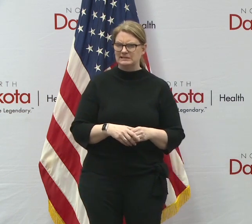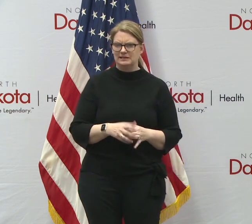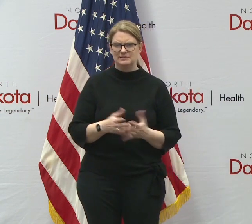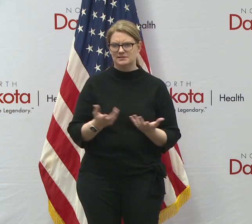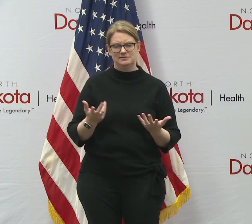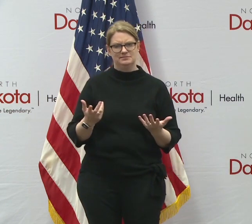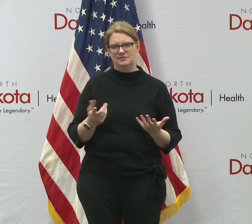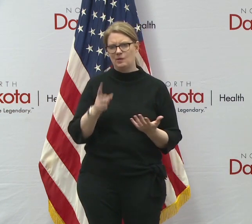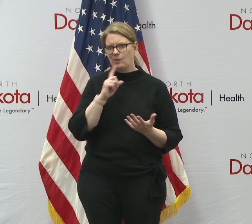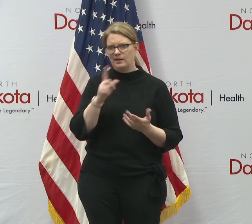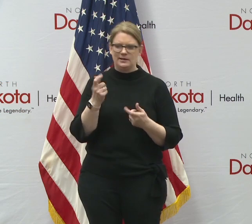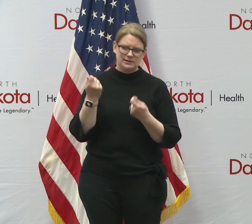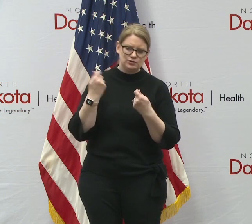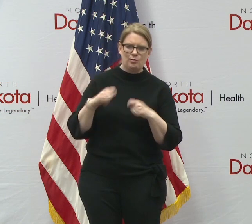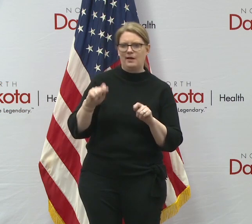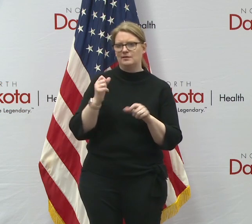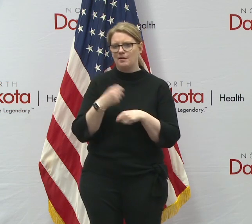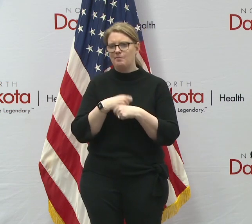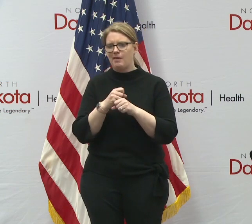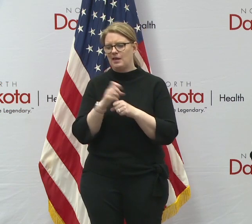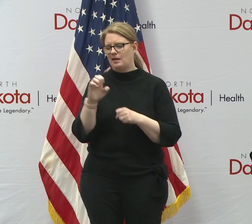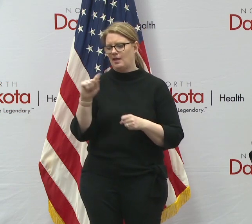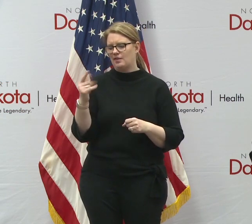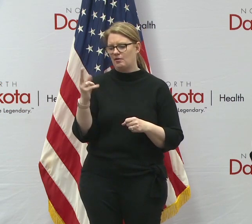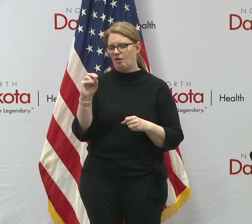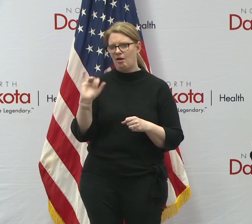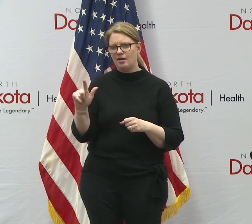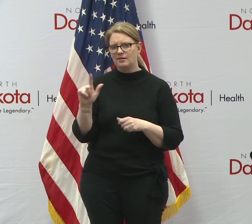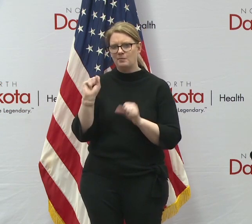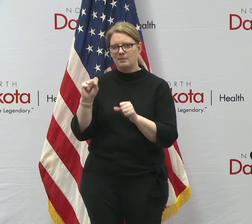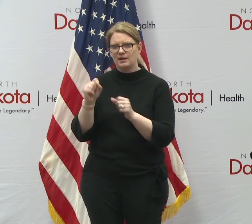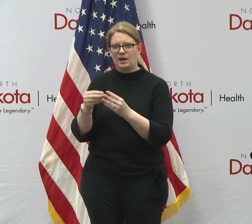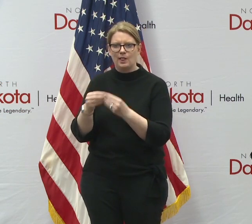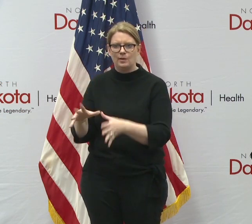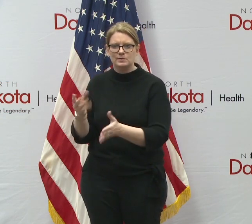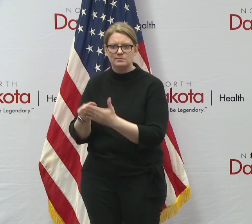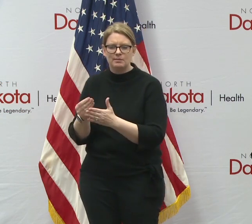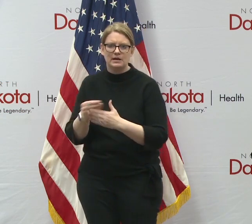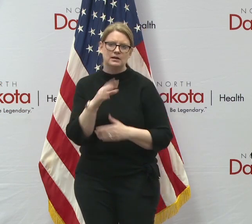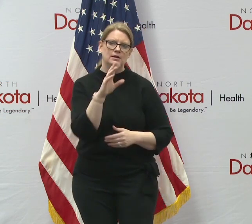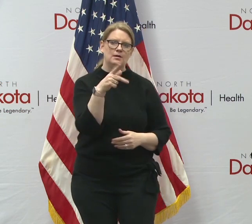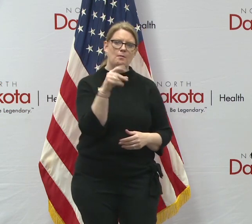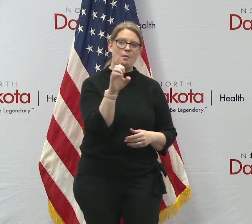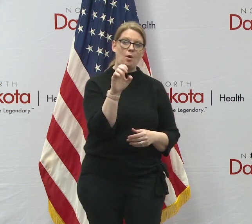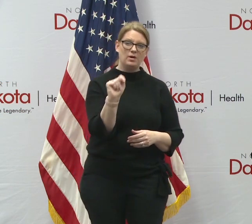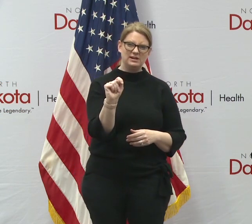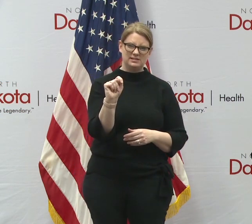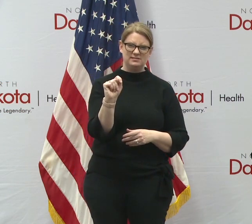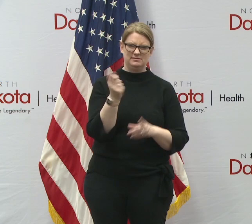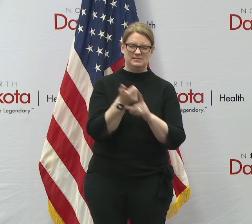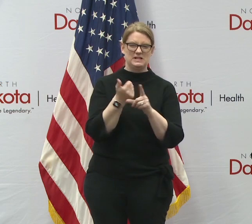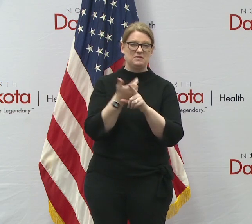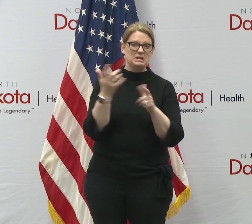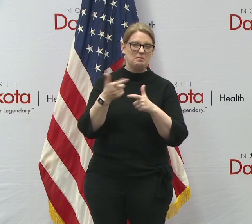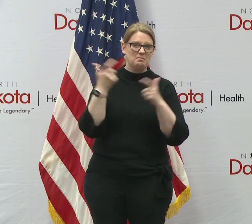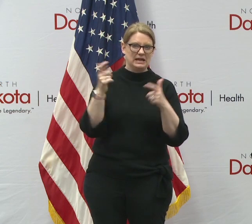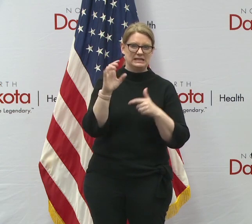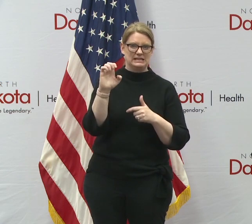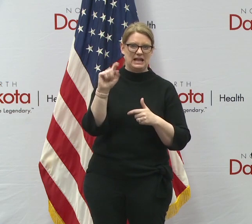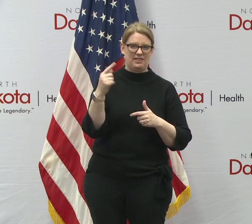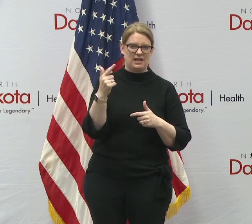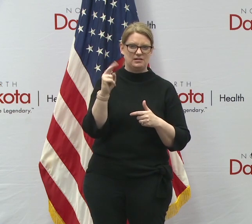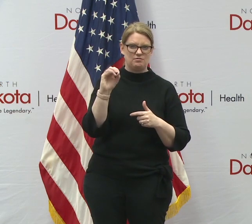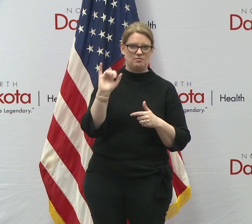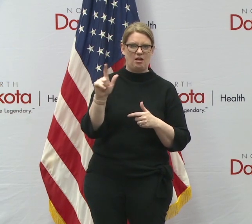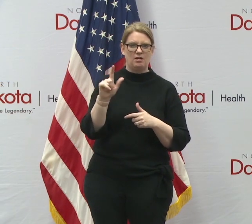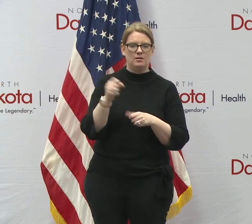money-losing proposition to be trying to make ethanol. I heard that Poet, one of the largest ethanol producers in America, yesterday headquartered out of